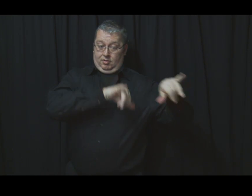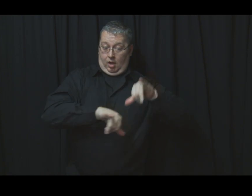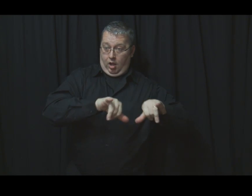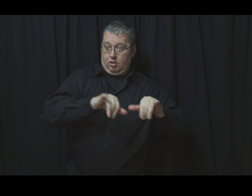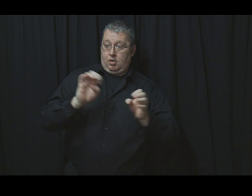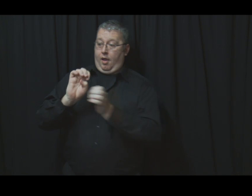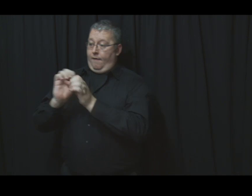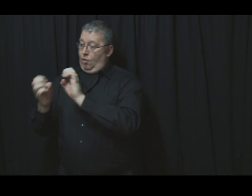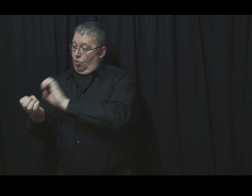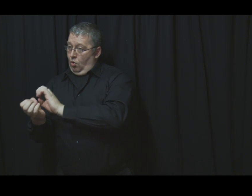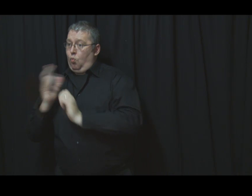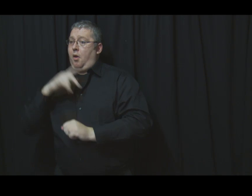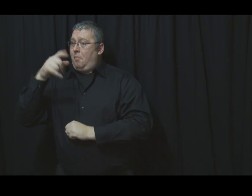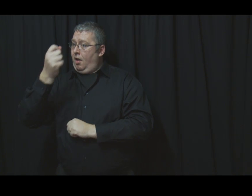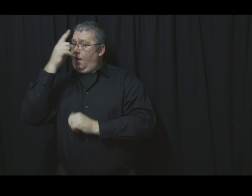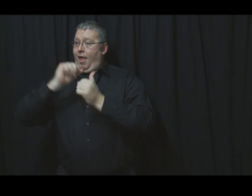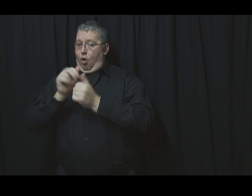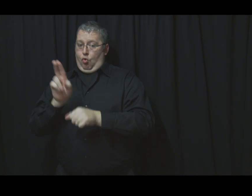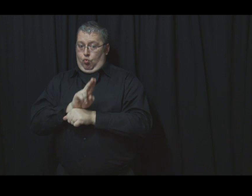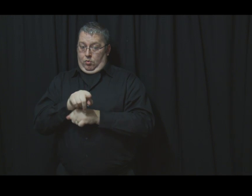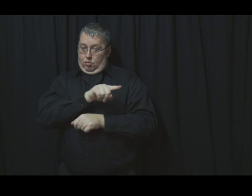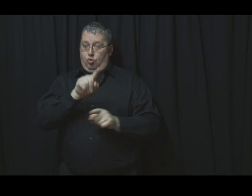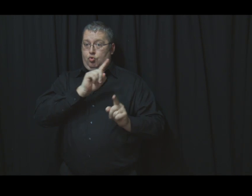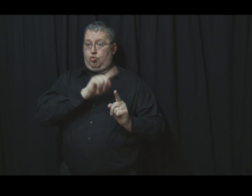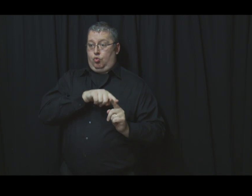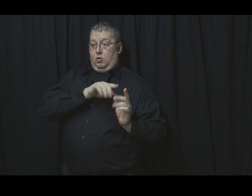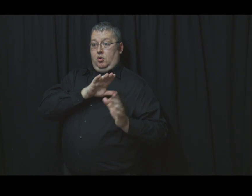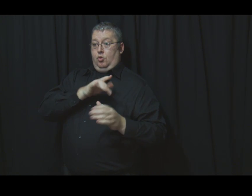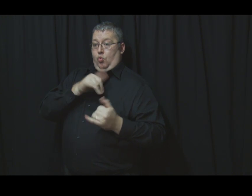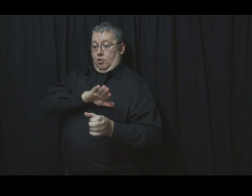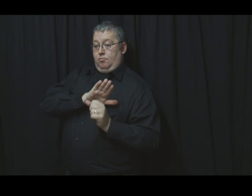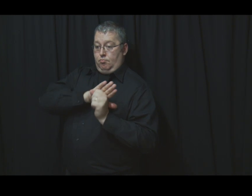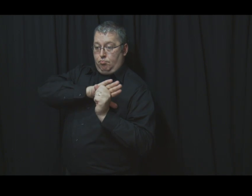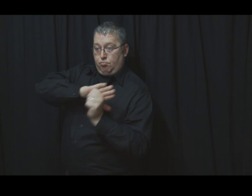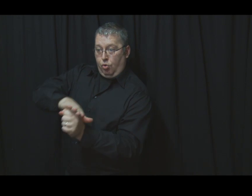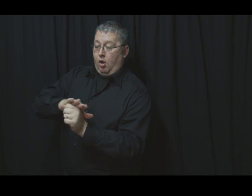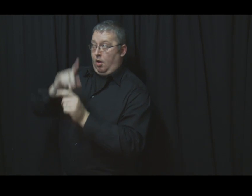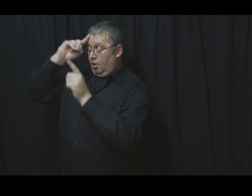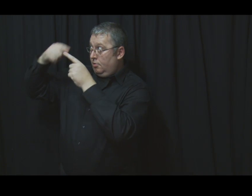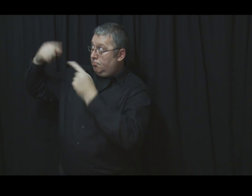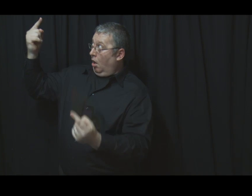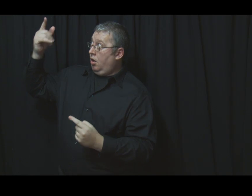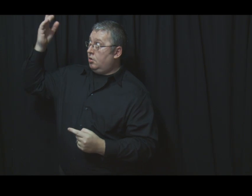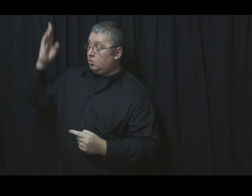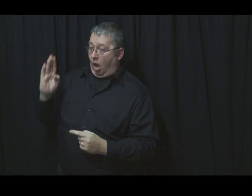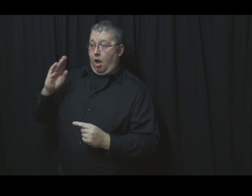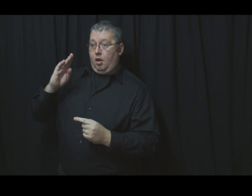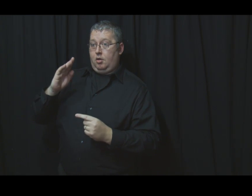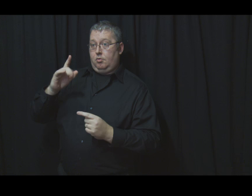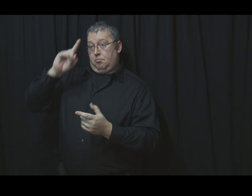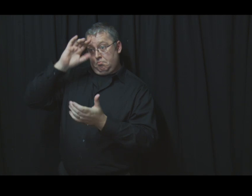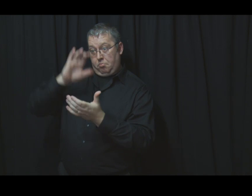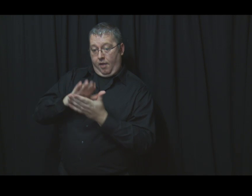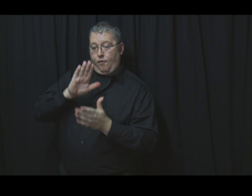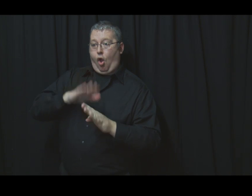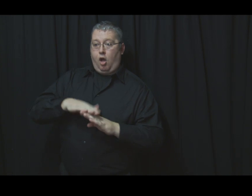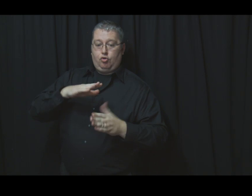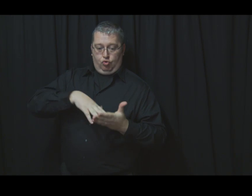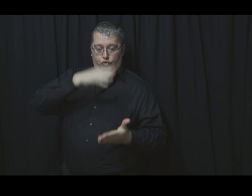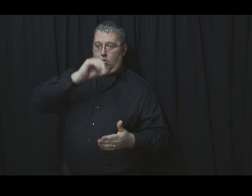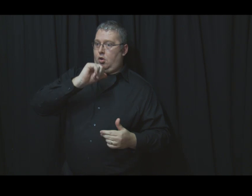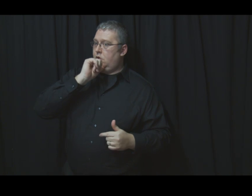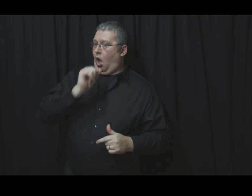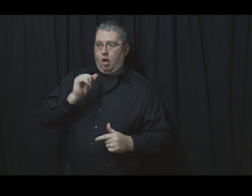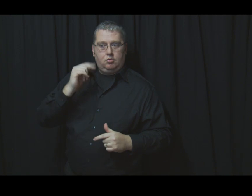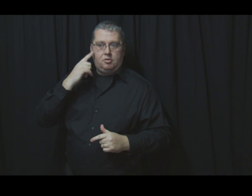to understand how they're being used to impose an anti-God religion on generations of unsuspecting students. You see, I keep emphasizing we do